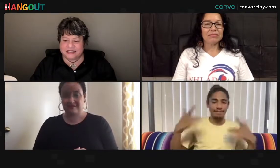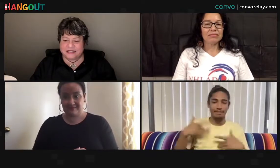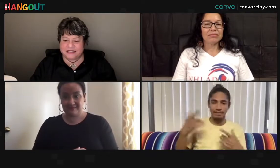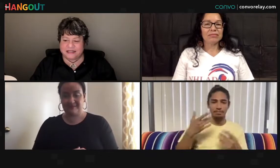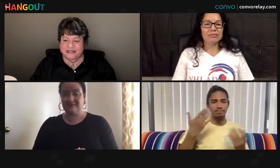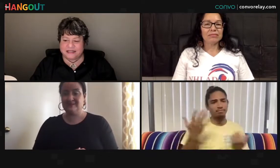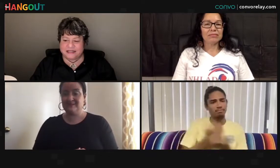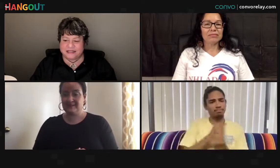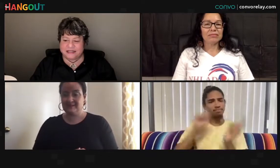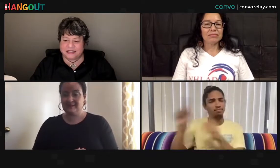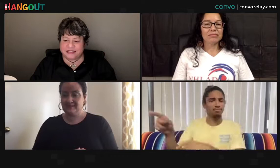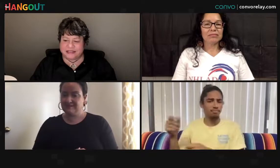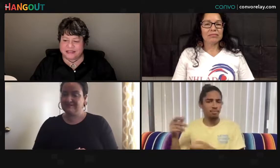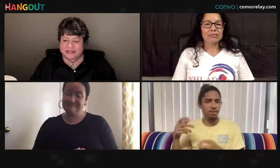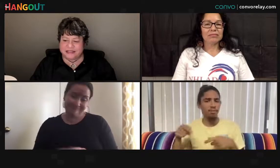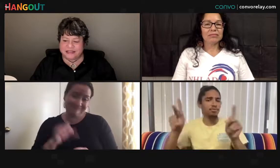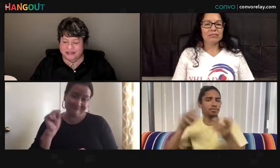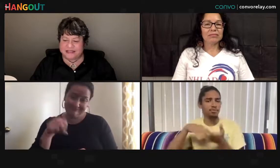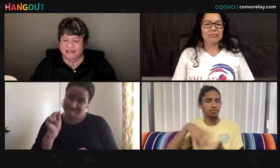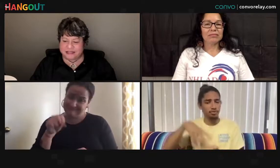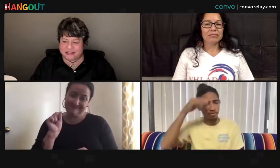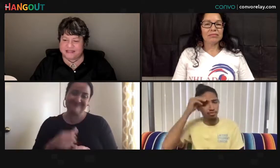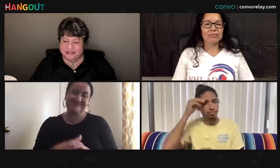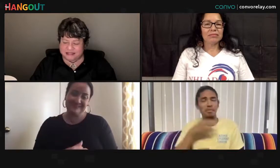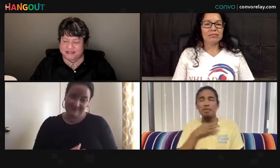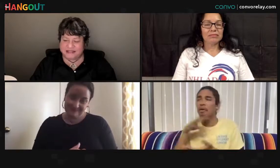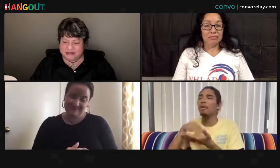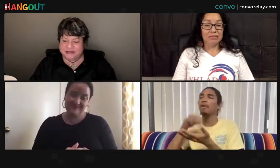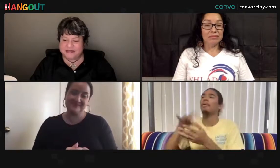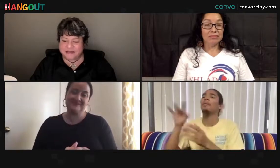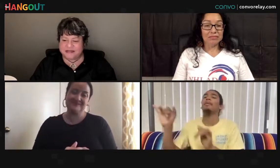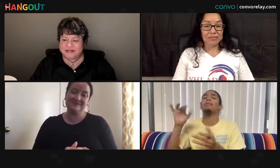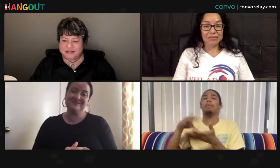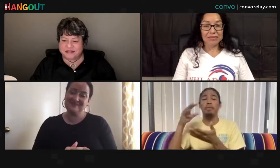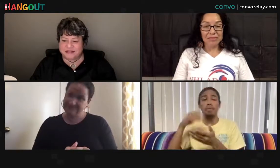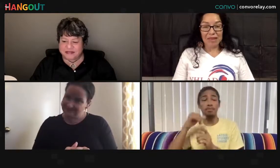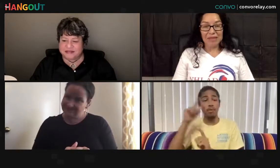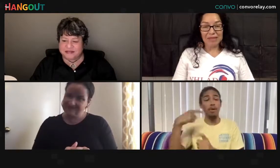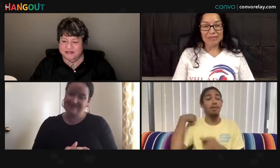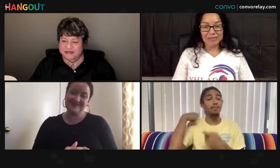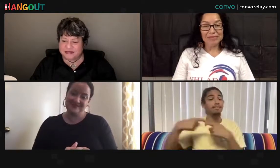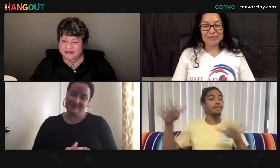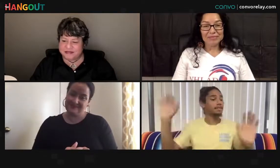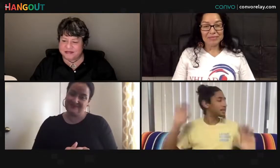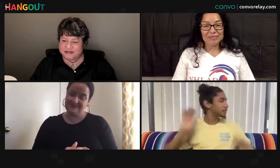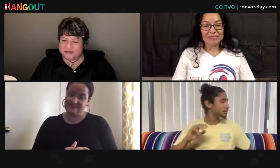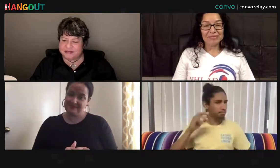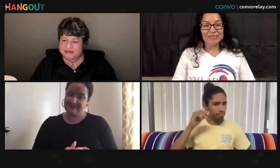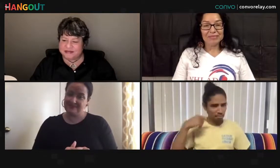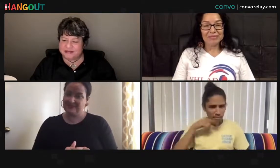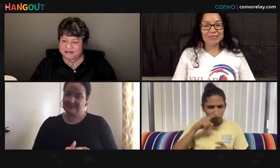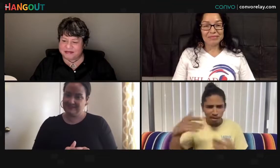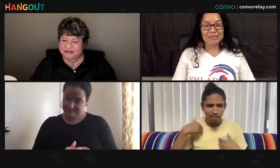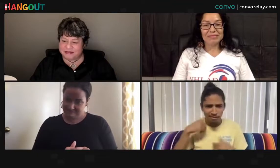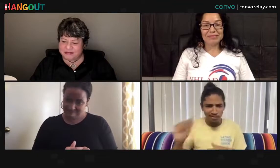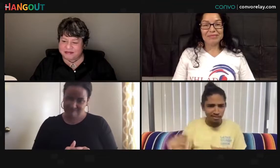Hispanic Heritage Month or any events that are happening in your town, go Yes. learn about culture. Don't think that it happens